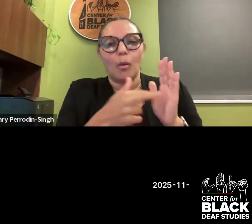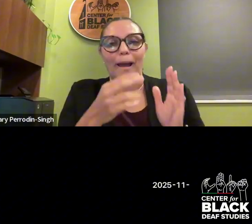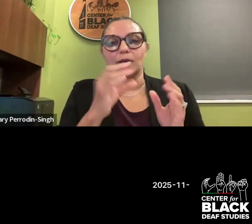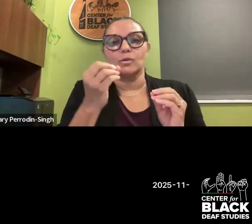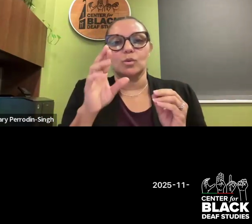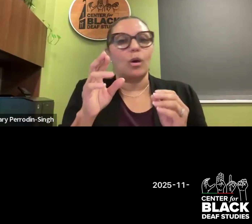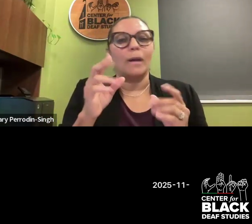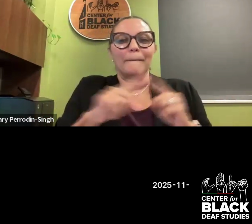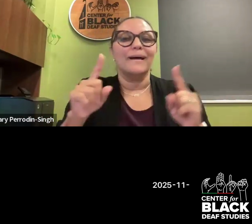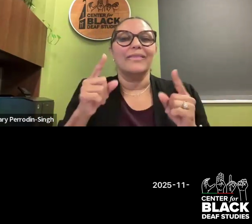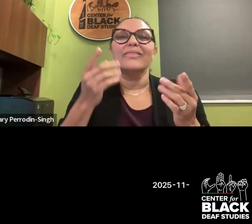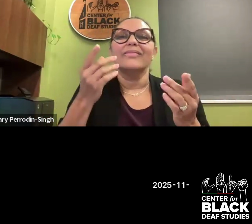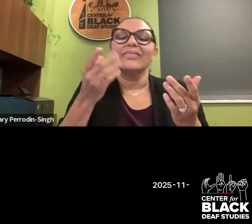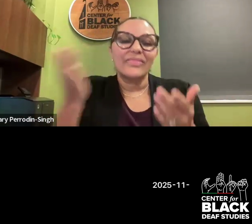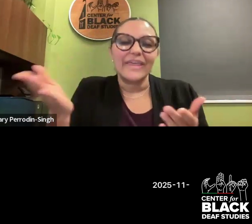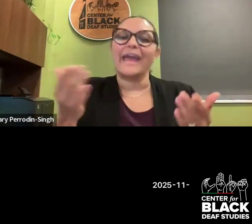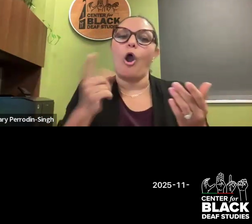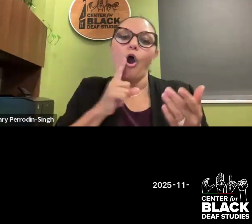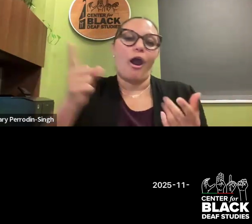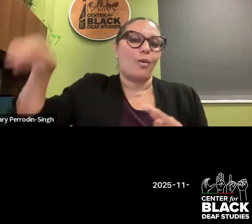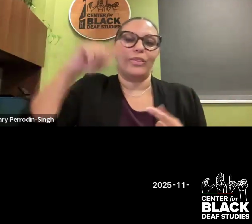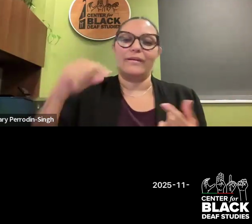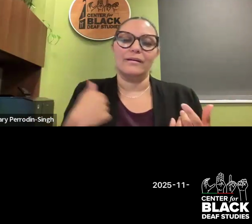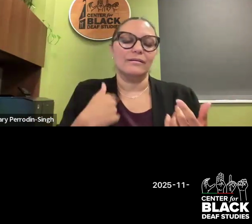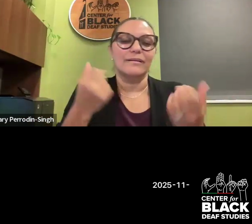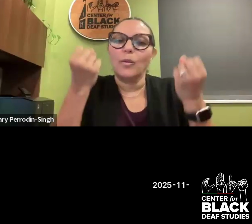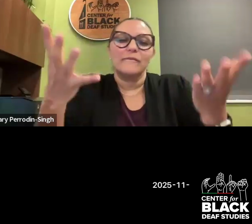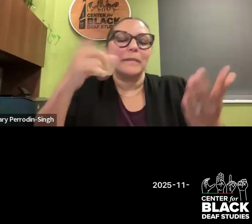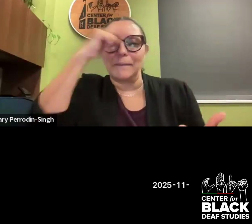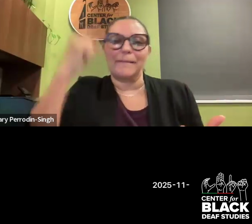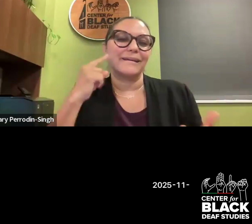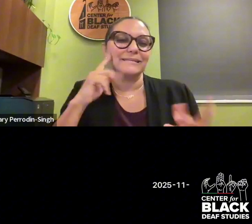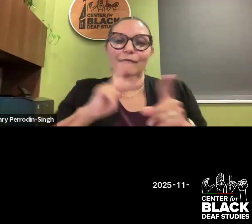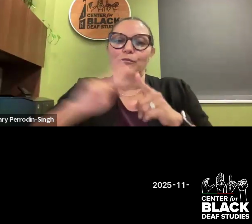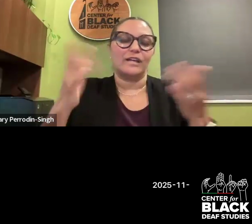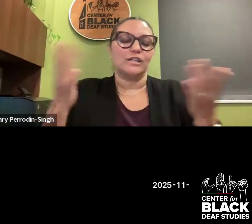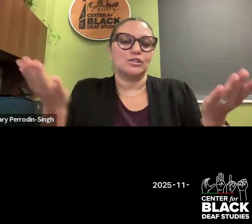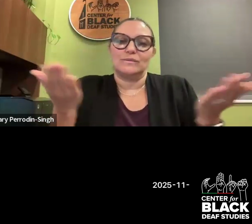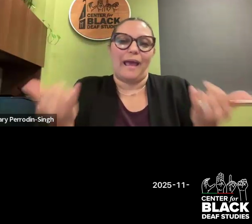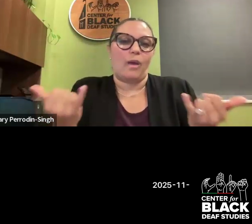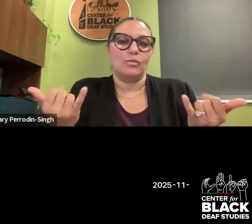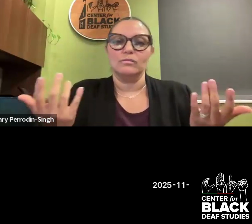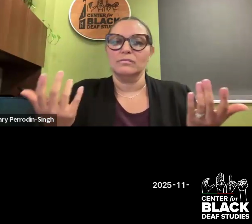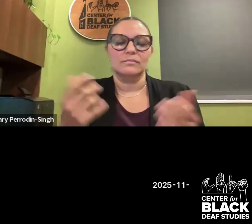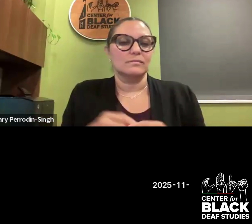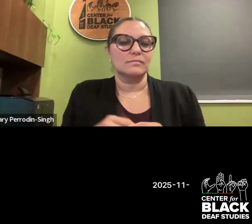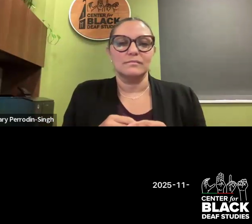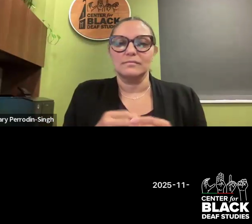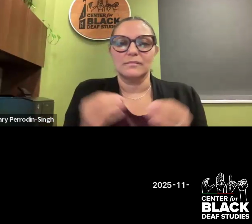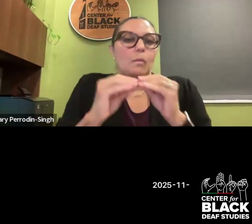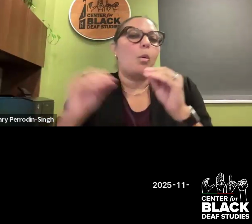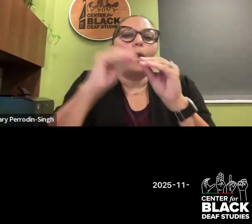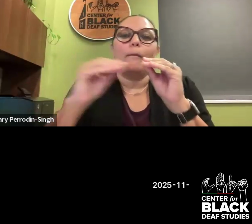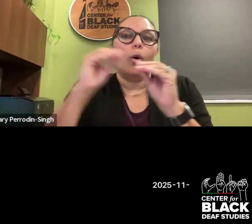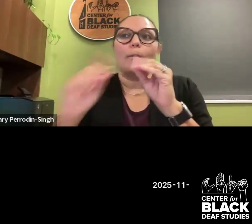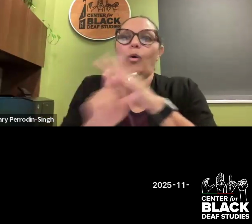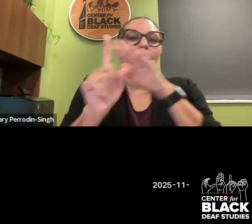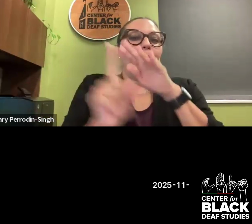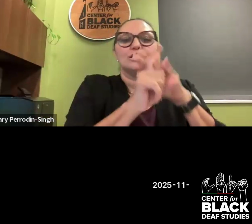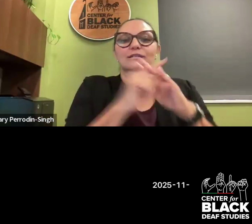taught how to be role models, but they're there. They're out there. We have so many Black deaf professionals out there in this